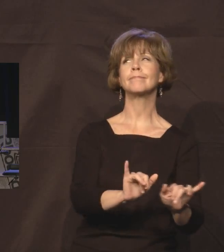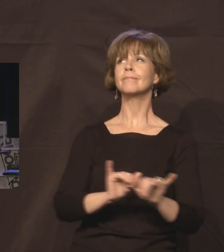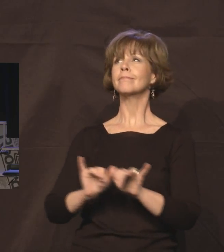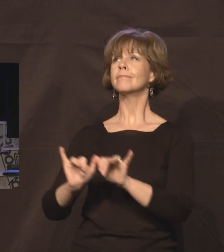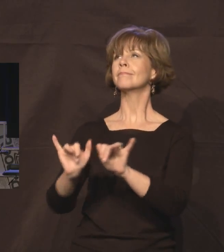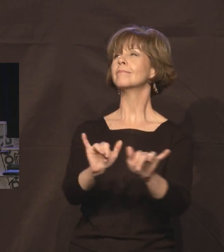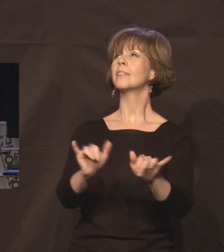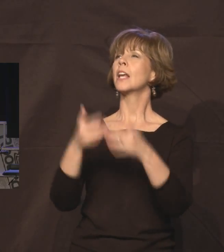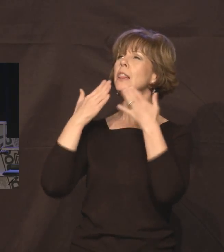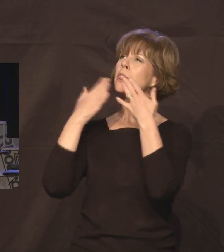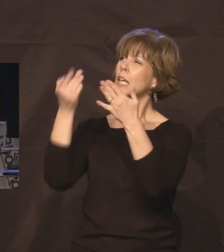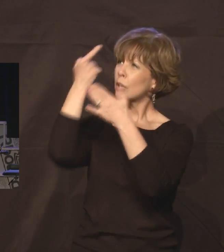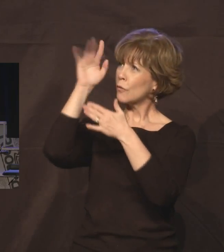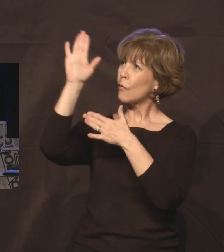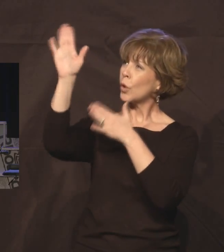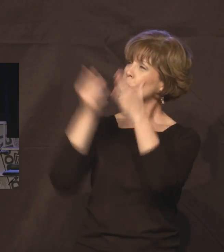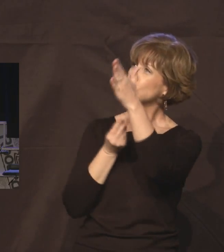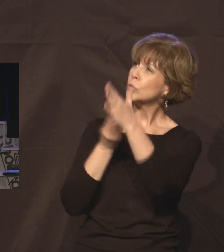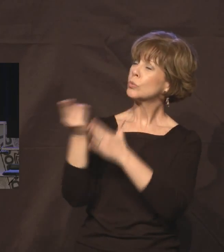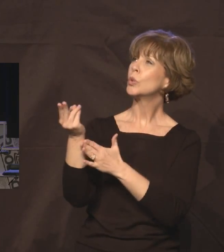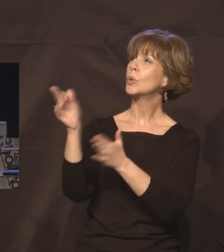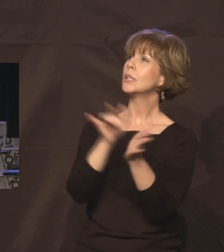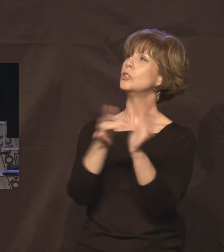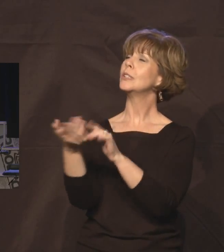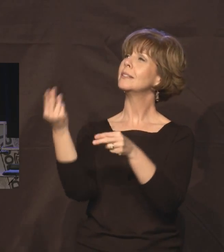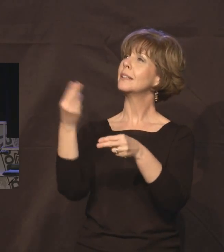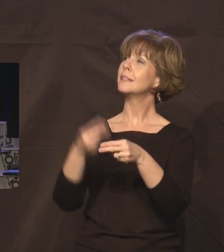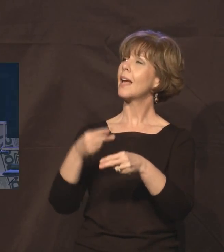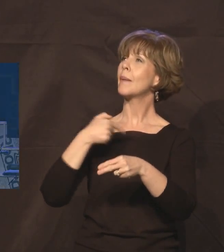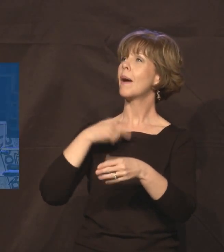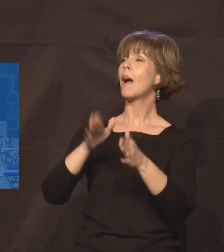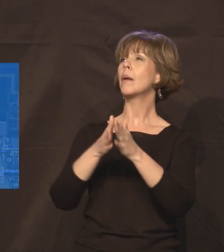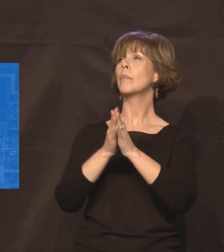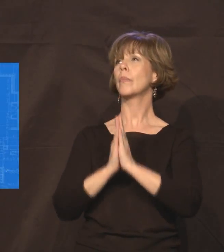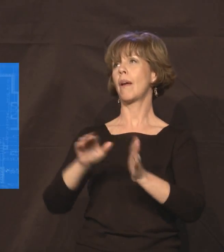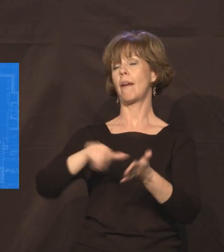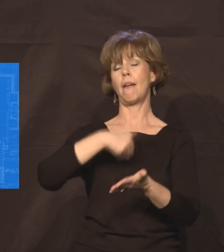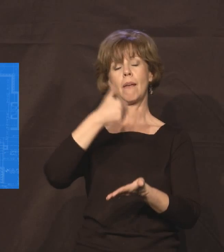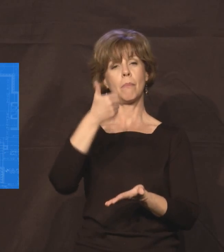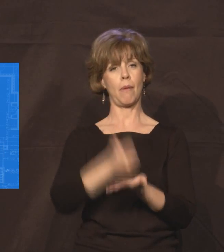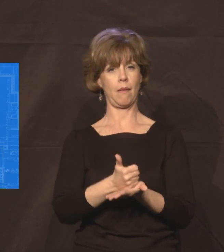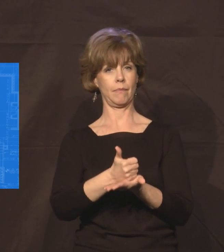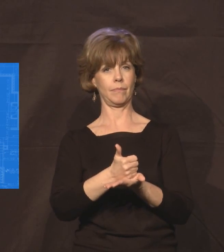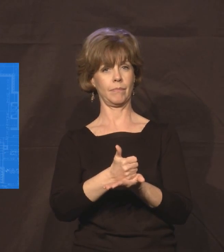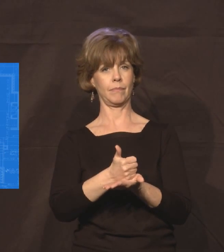I thank you for your truth. In Jesus' name I pray. Amen.